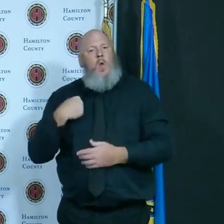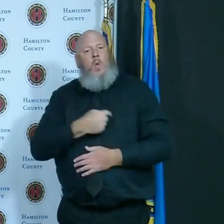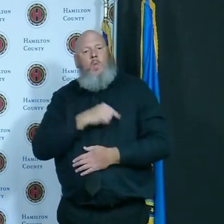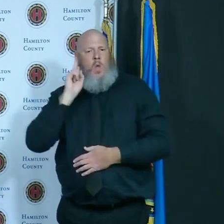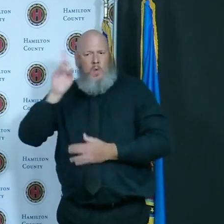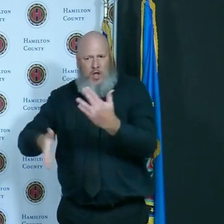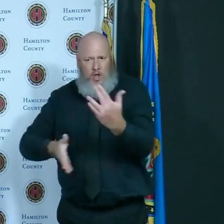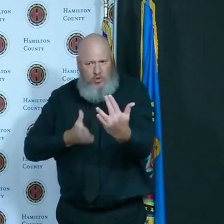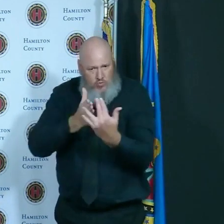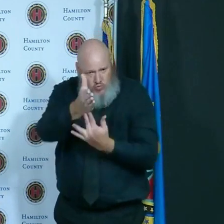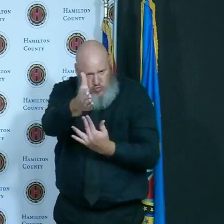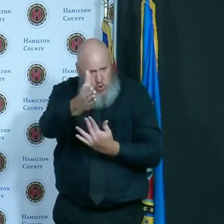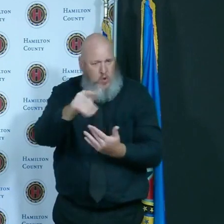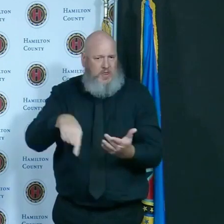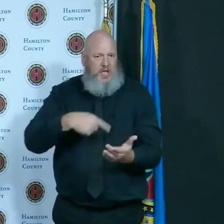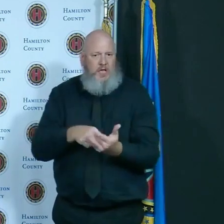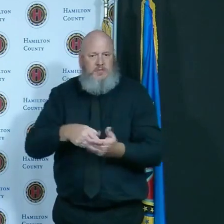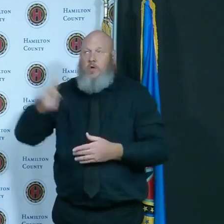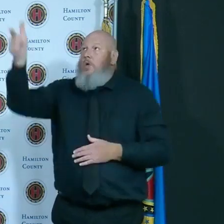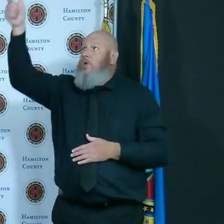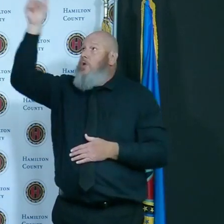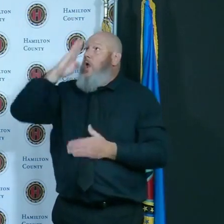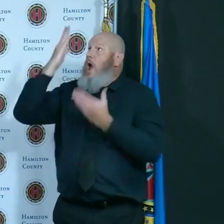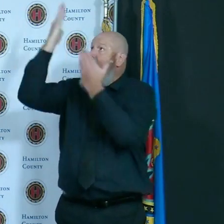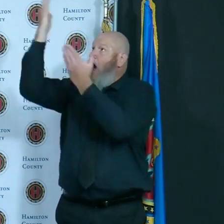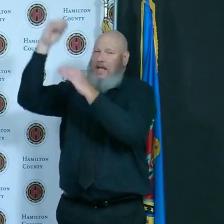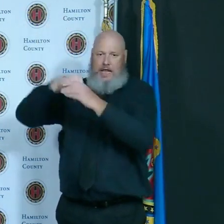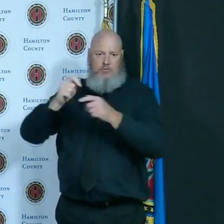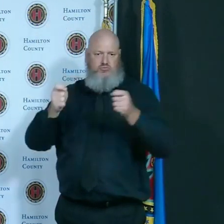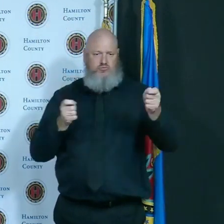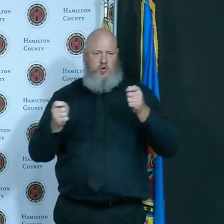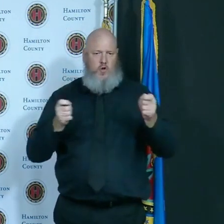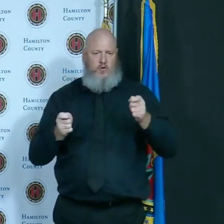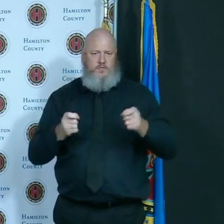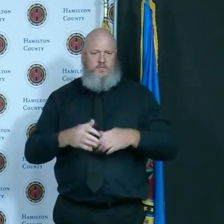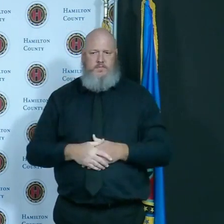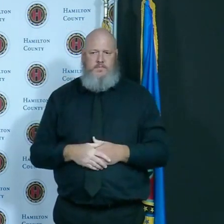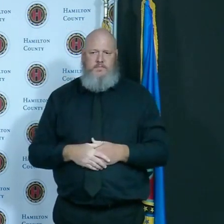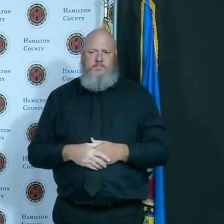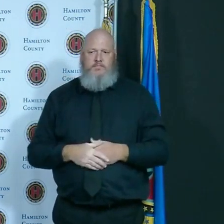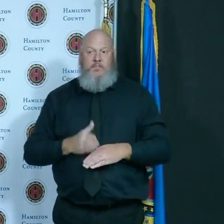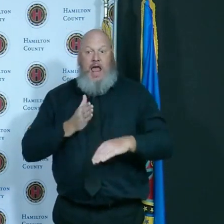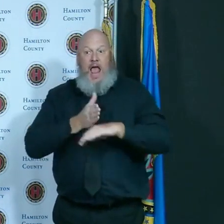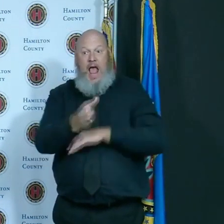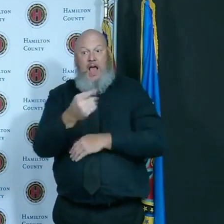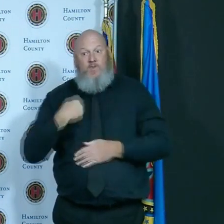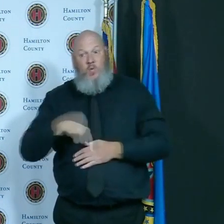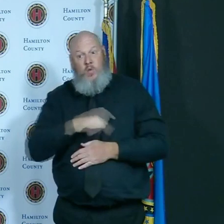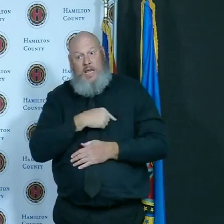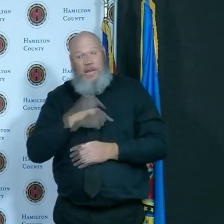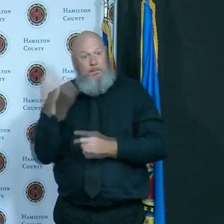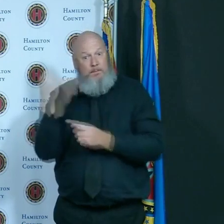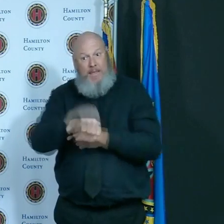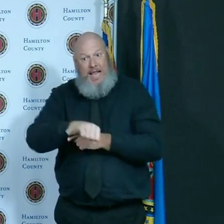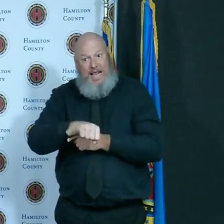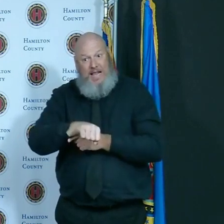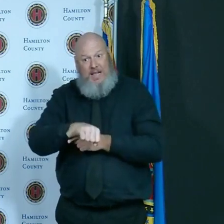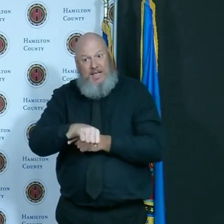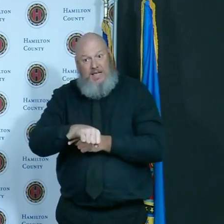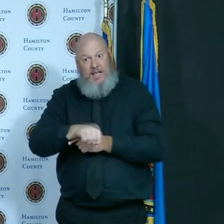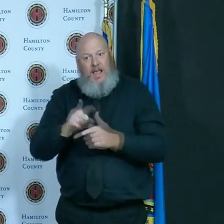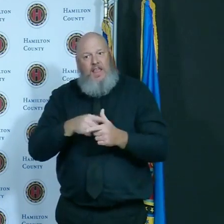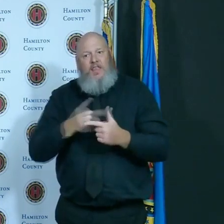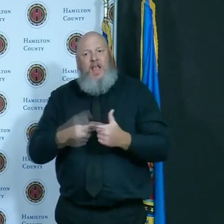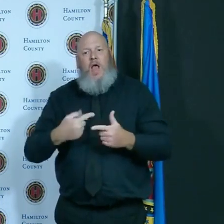will see us through this time. So after we get through this time and our new normal is created, because we will have a